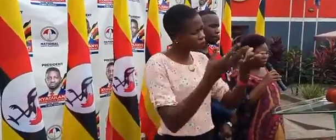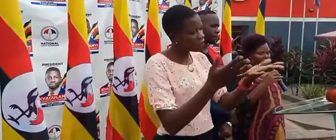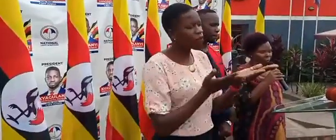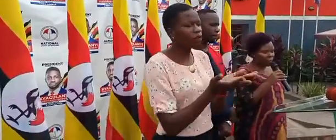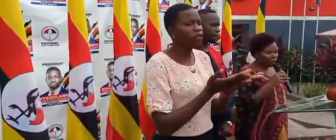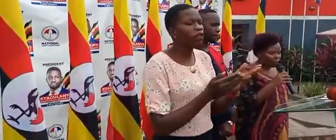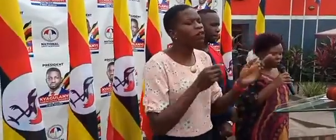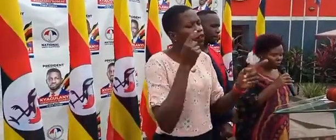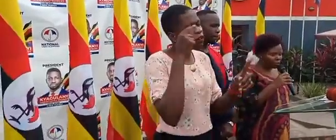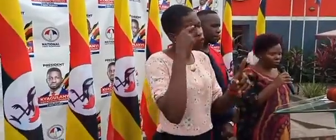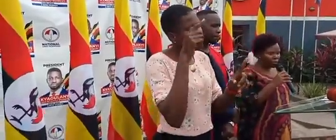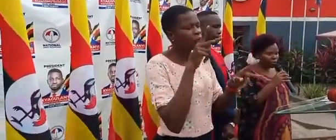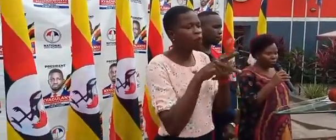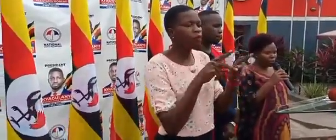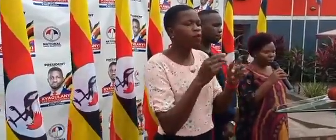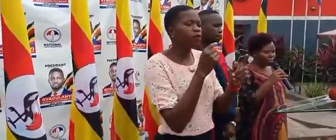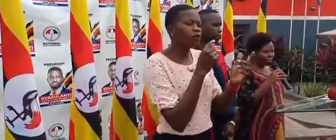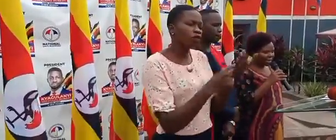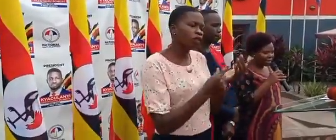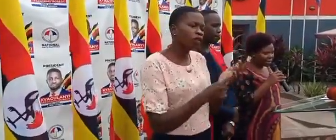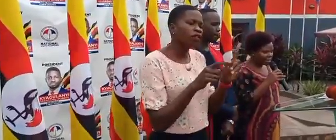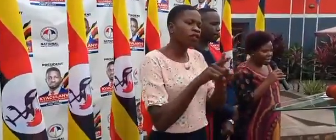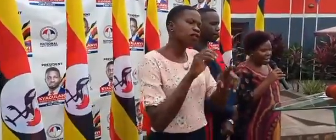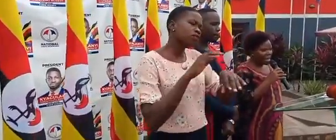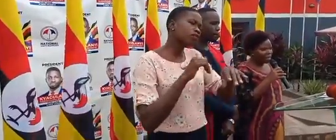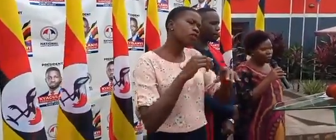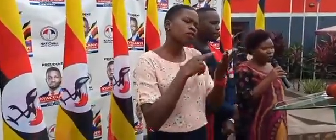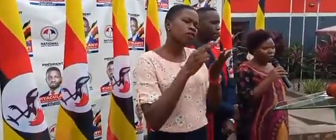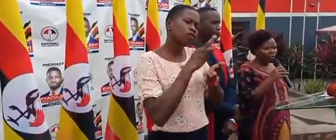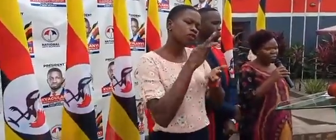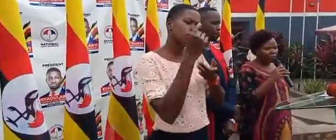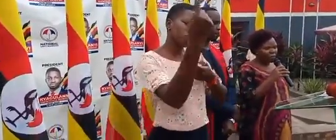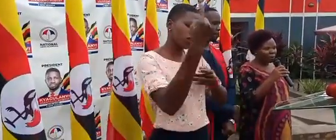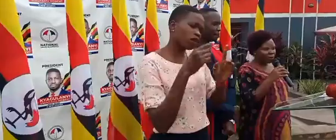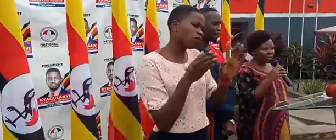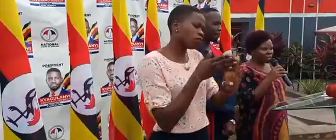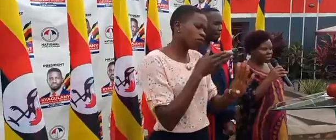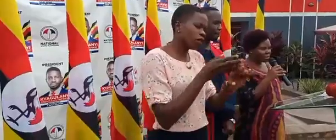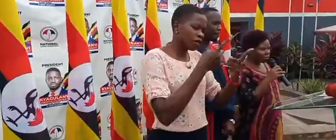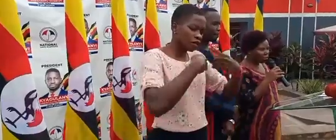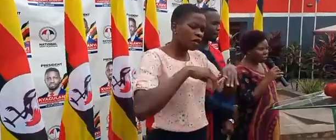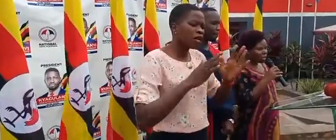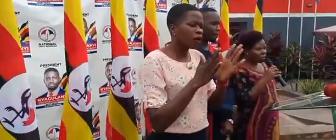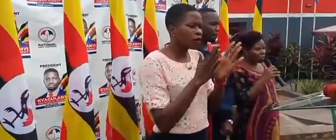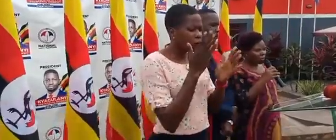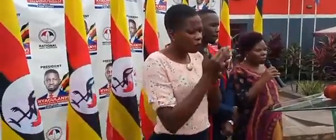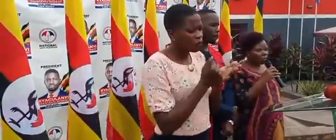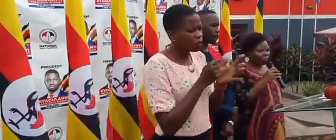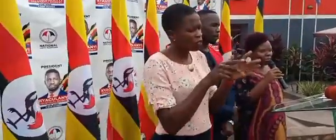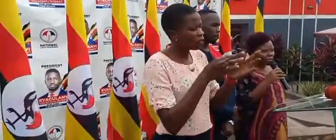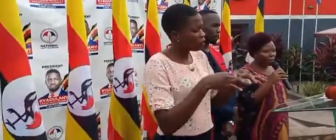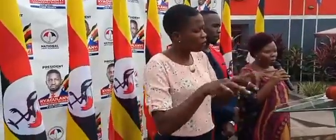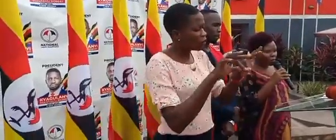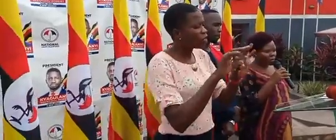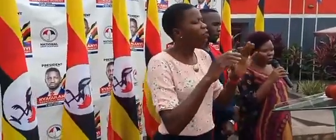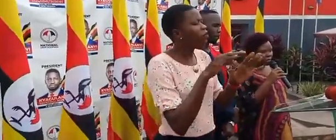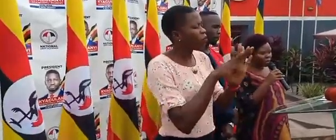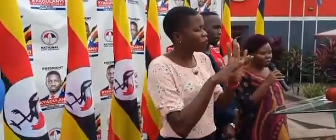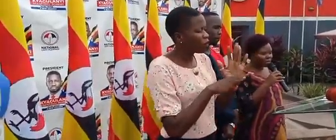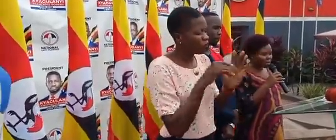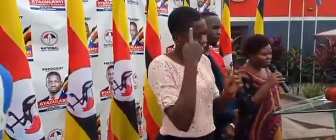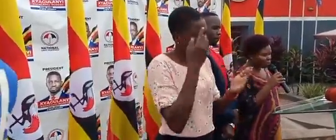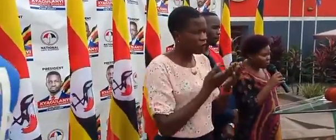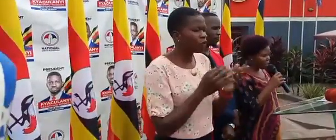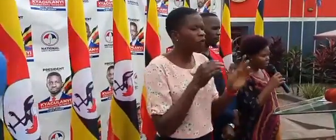Uganda. We call on the Holy Spirit to help us and guide us as we go through this very important session for the good of this country. In